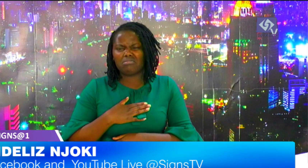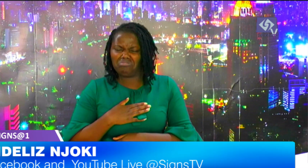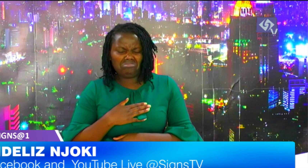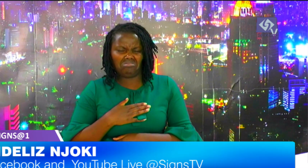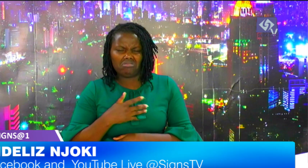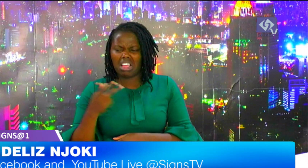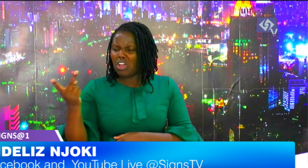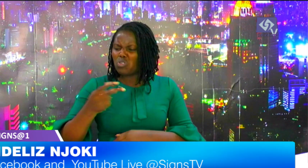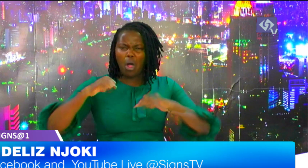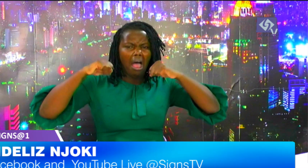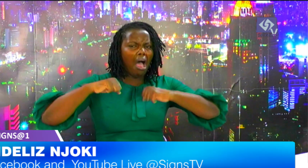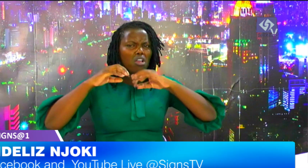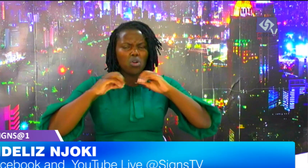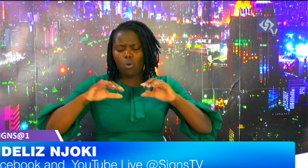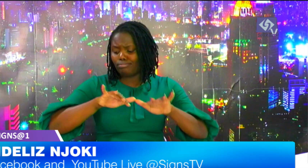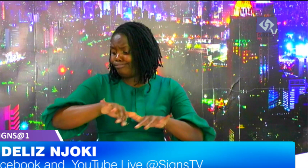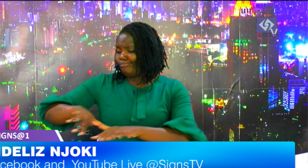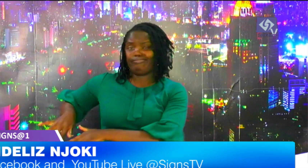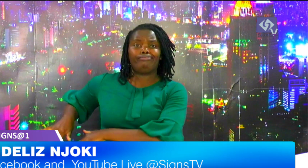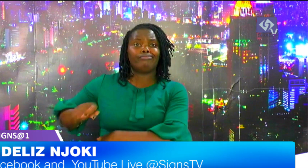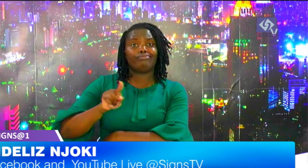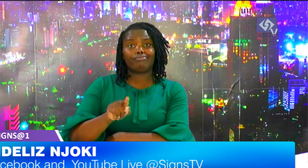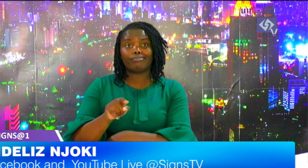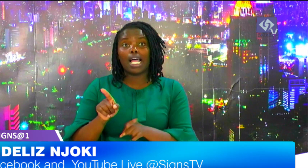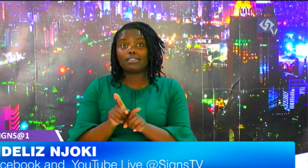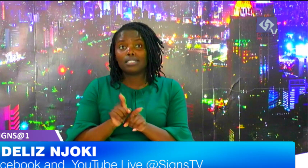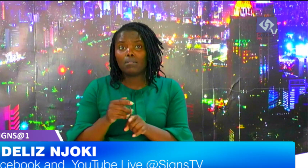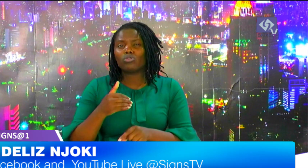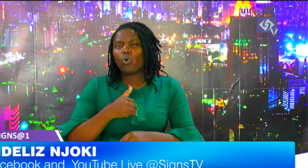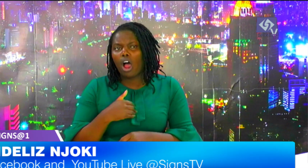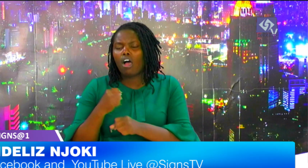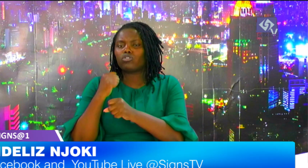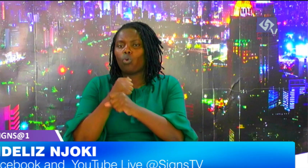to put aside their differences and work together for the common good.